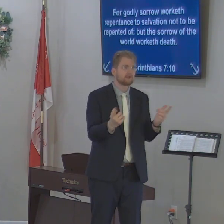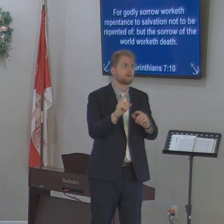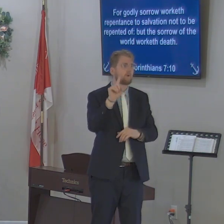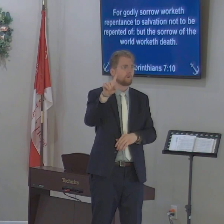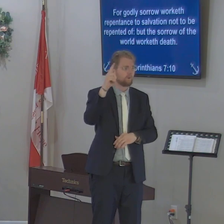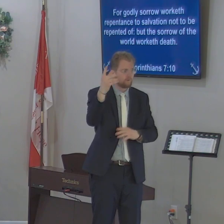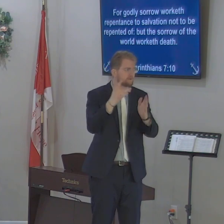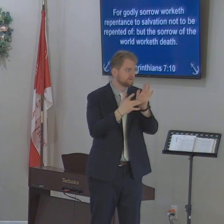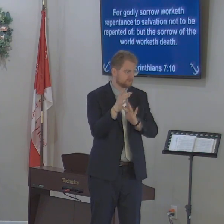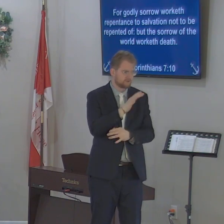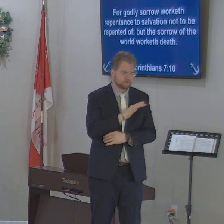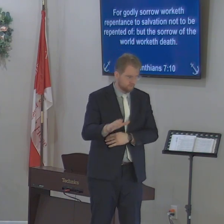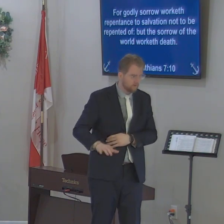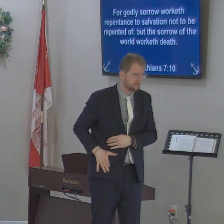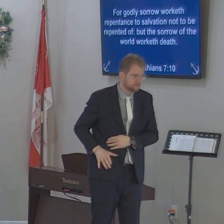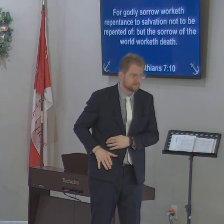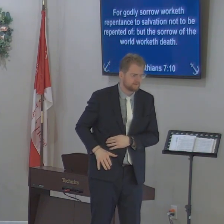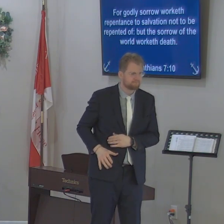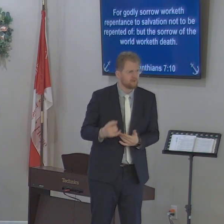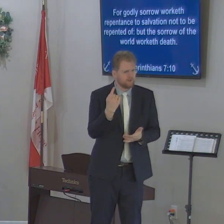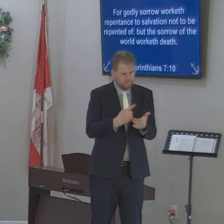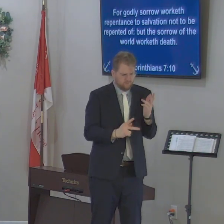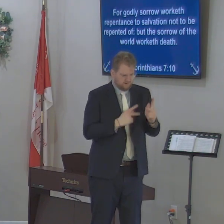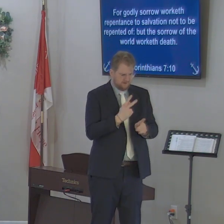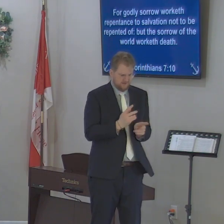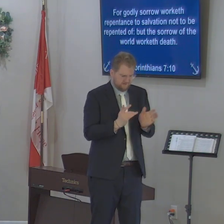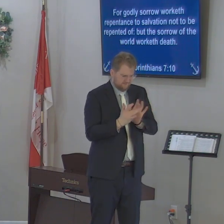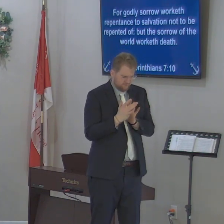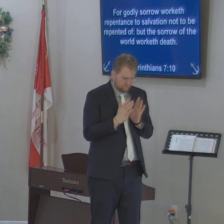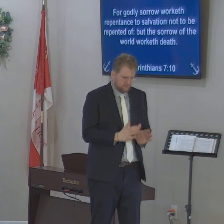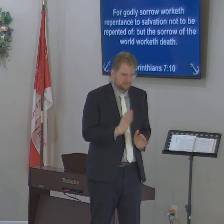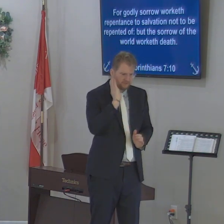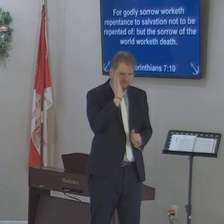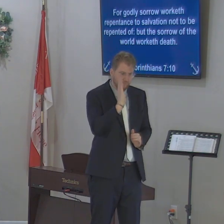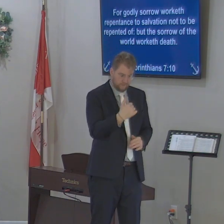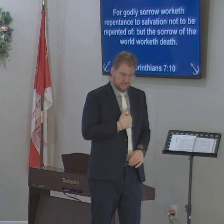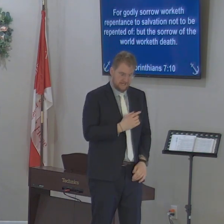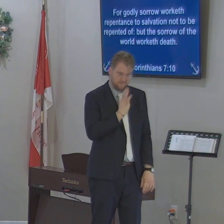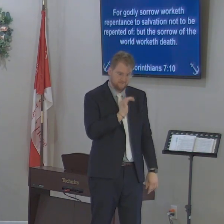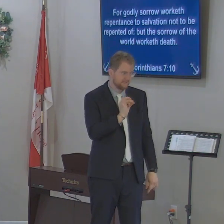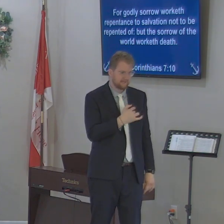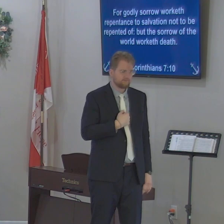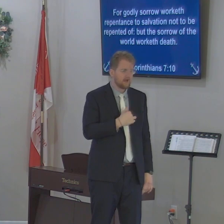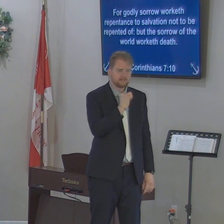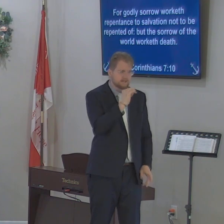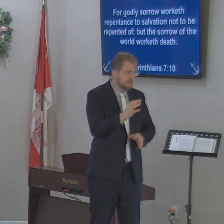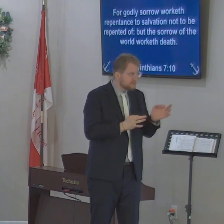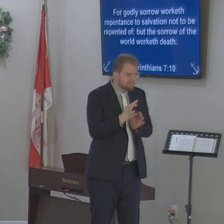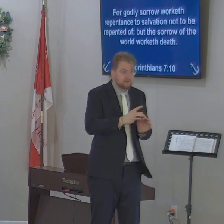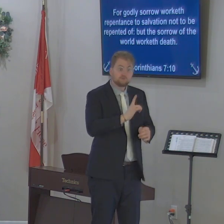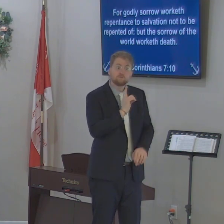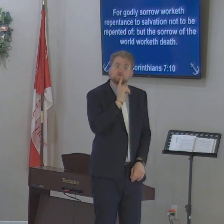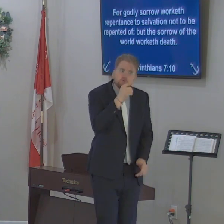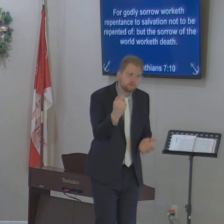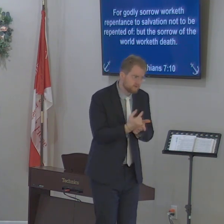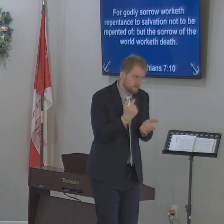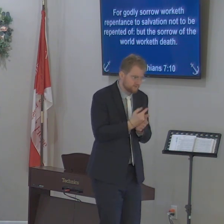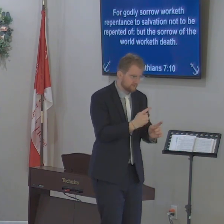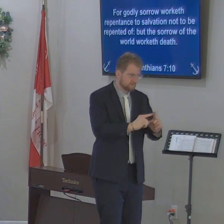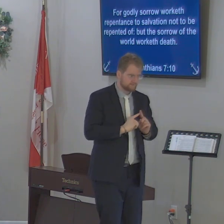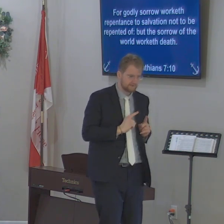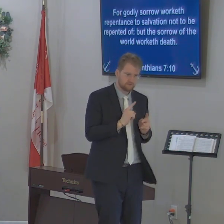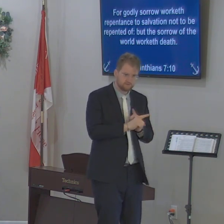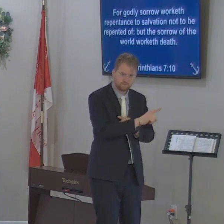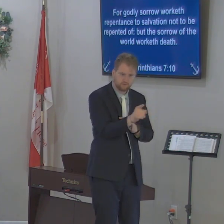kind of a Christian, a lover of God, would we be if we didn't explain to you true gospel salvation, right? Now, what kind